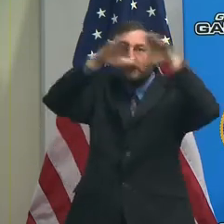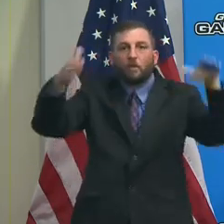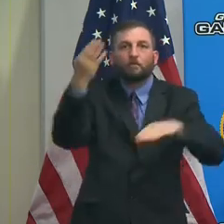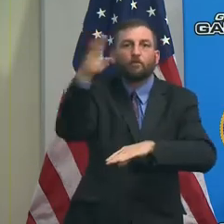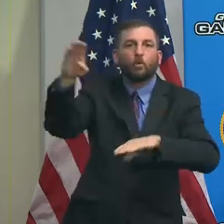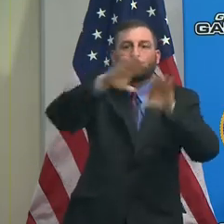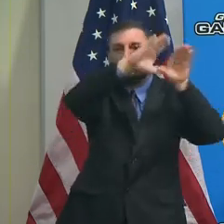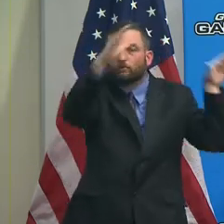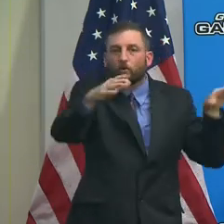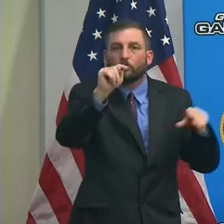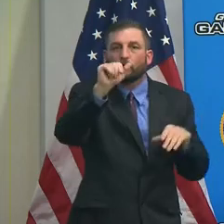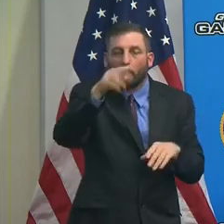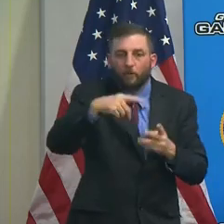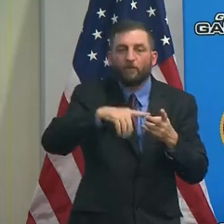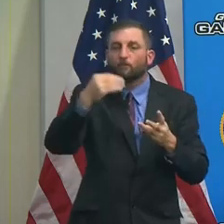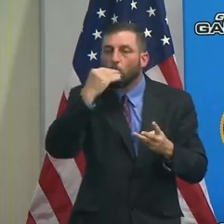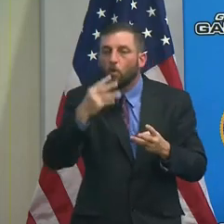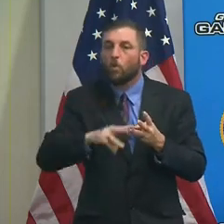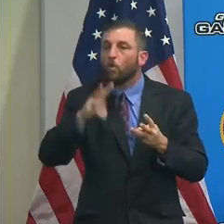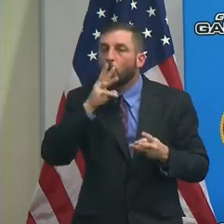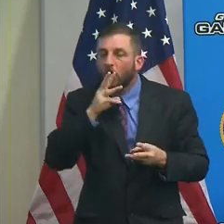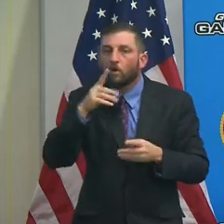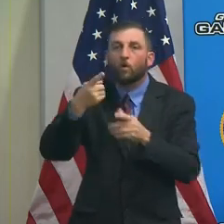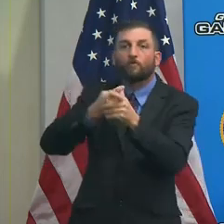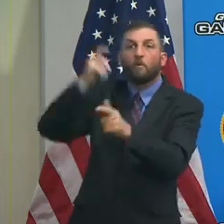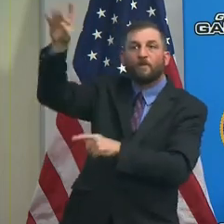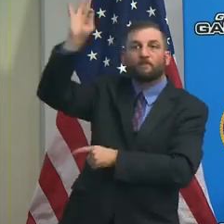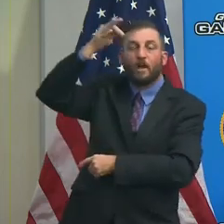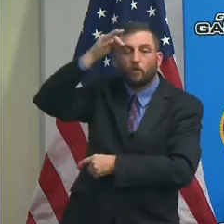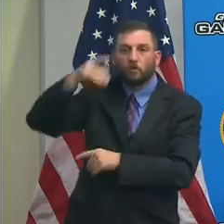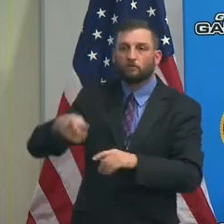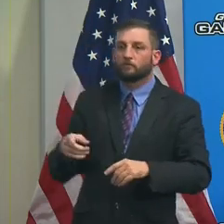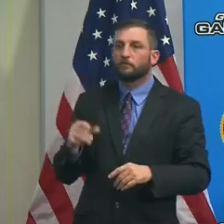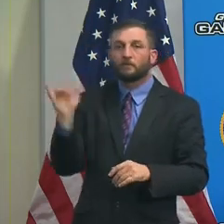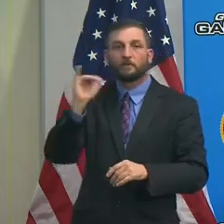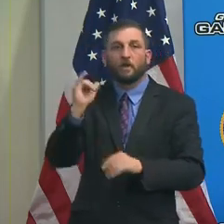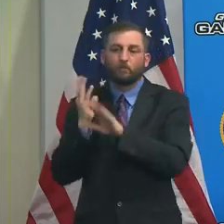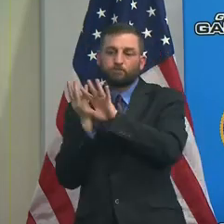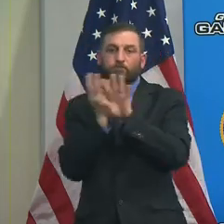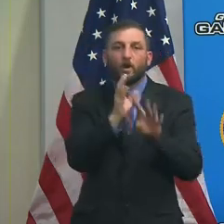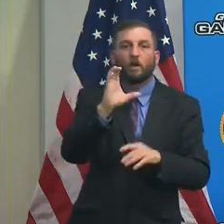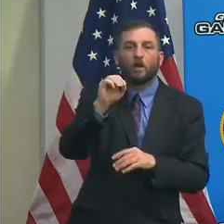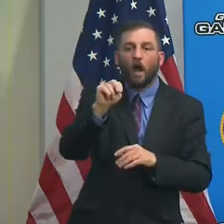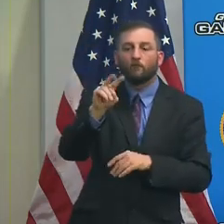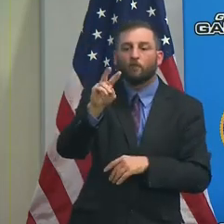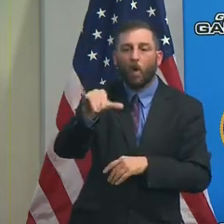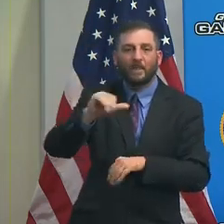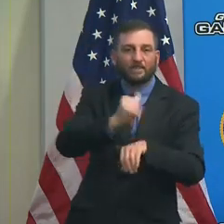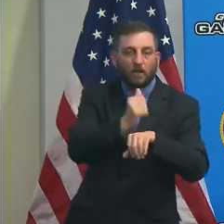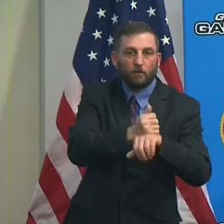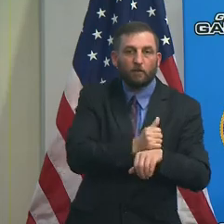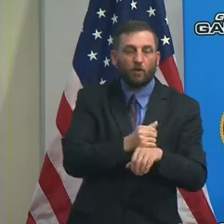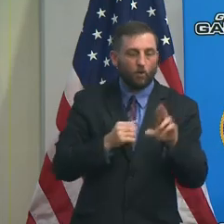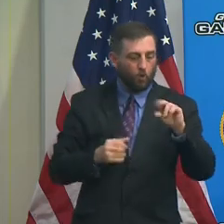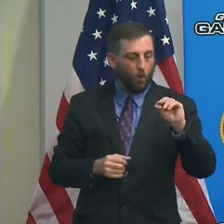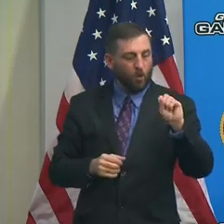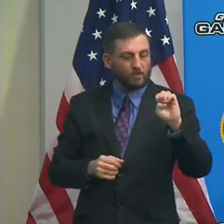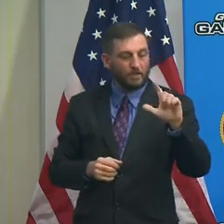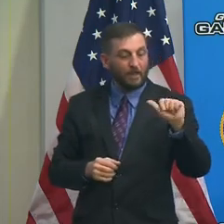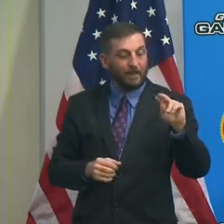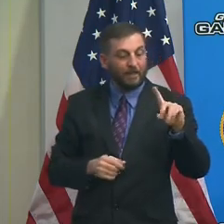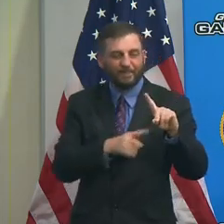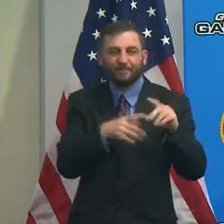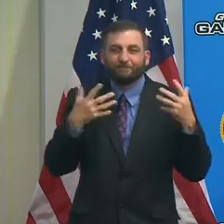federal government. It's setting up convoys. For example, in Roseland, Louisiana, I can tell you we're set up right